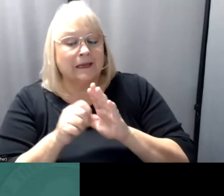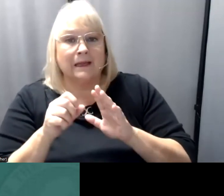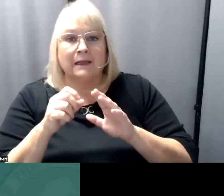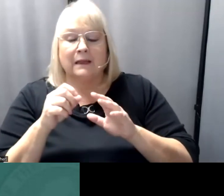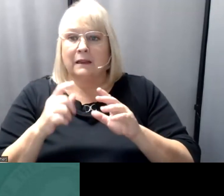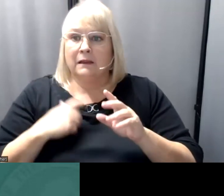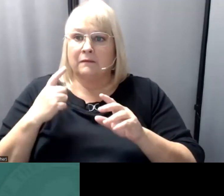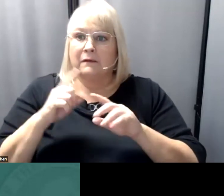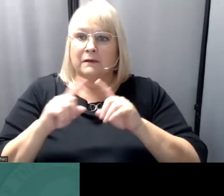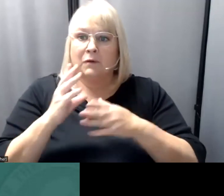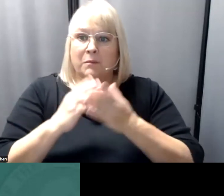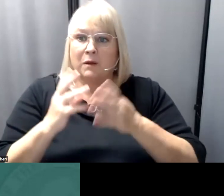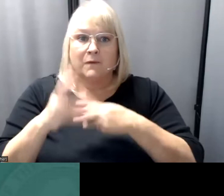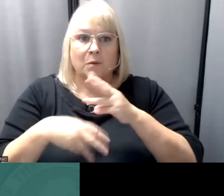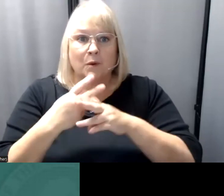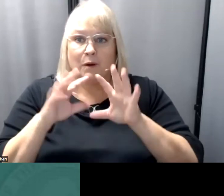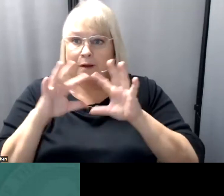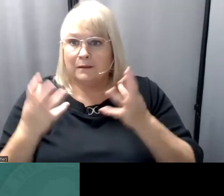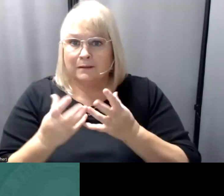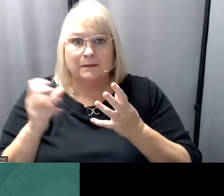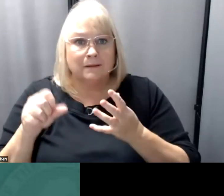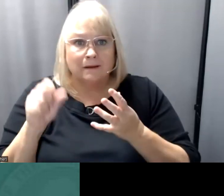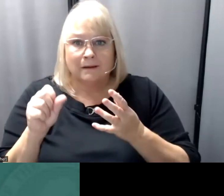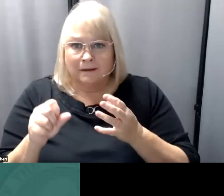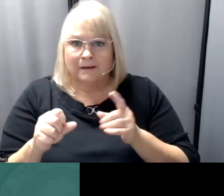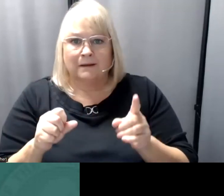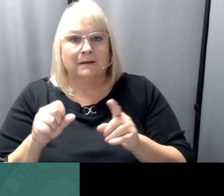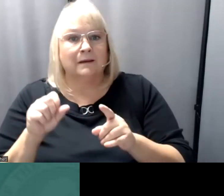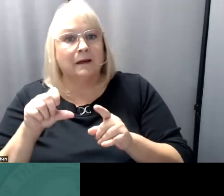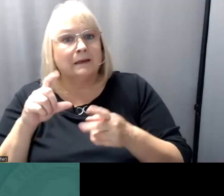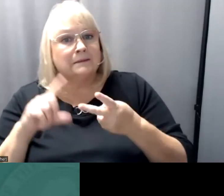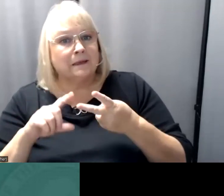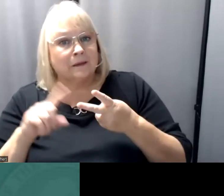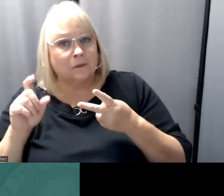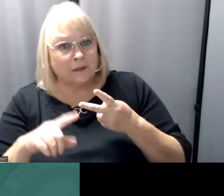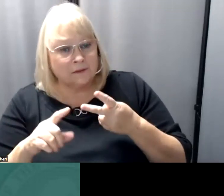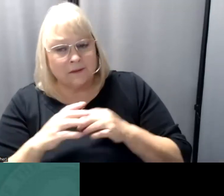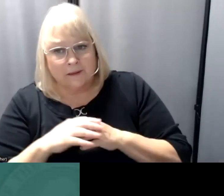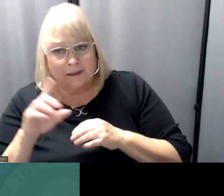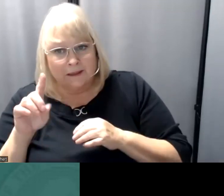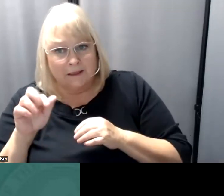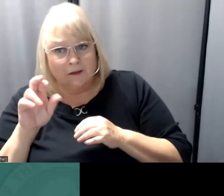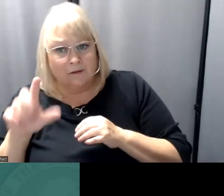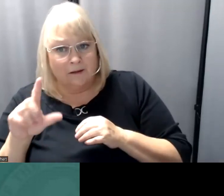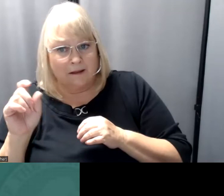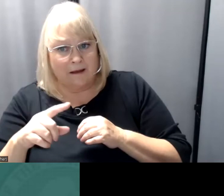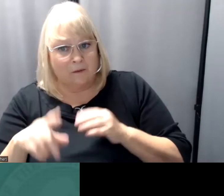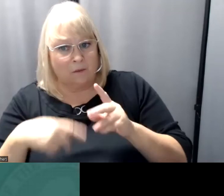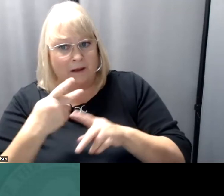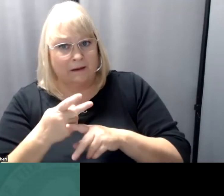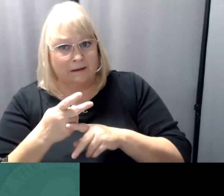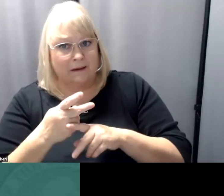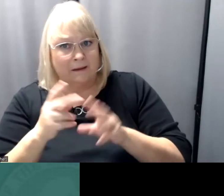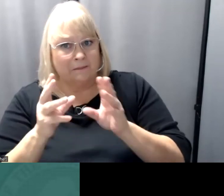Yeah. Awesome. Another question here. Daryl asked, what type of meetings is camera